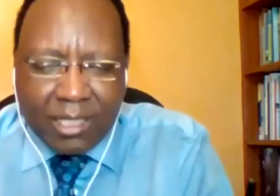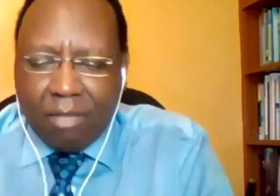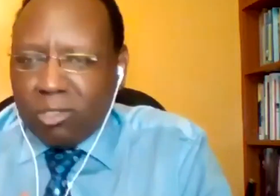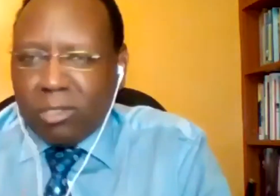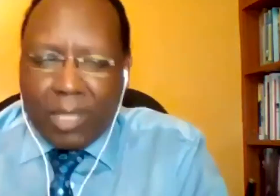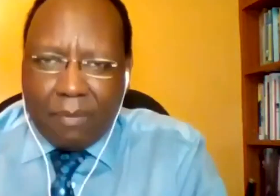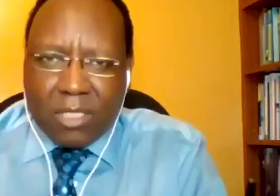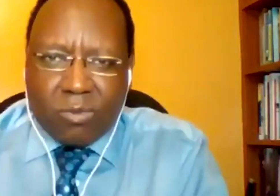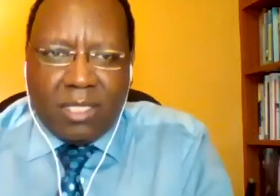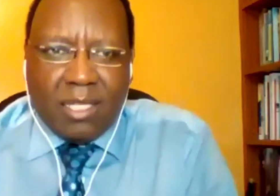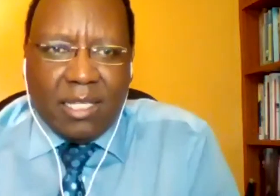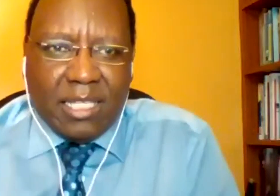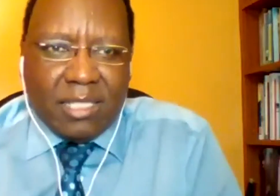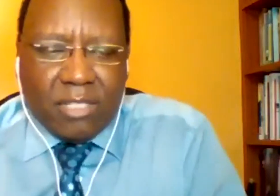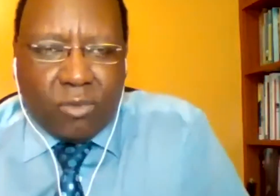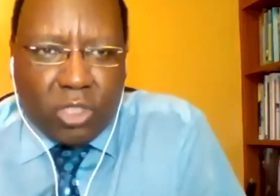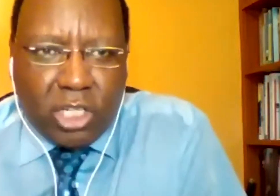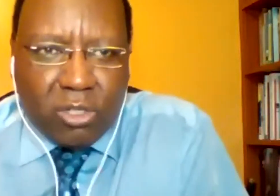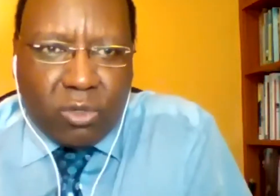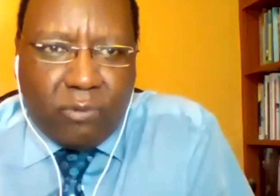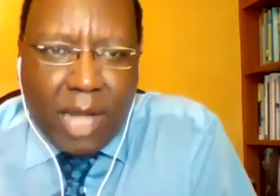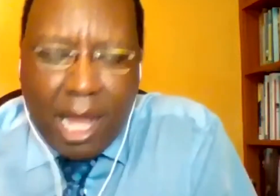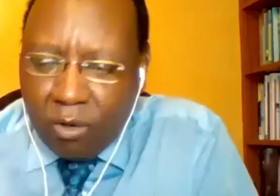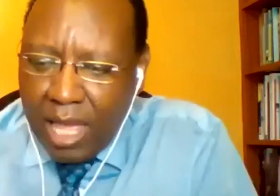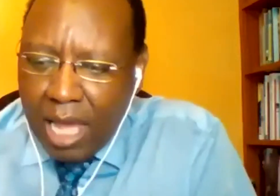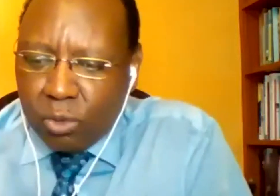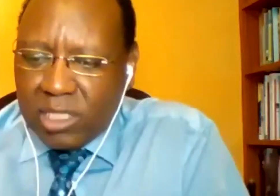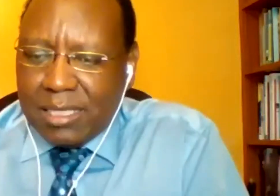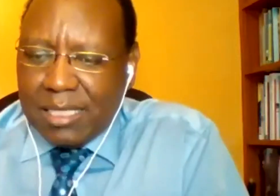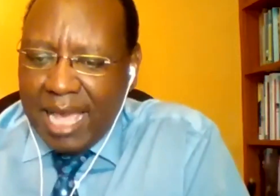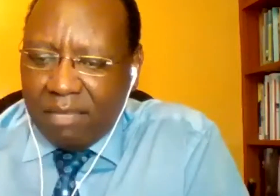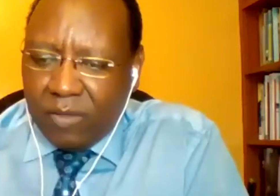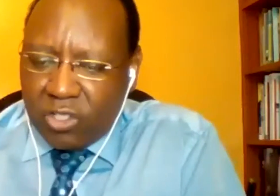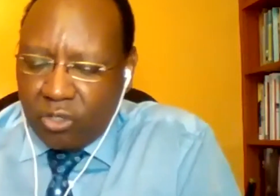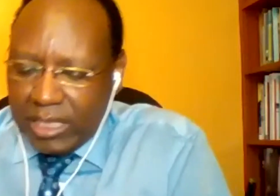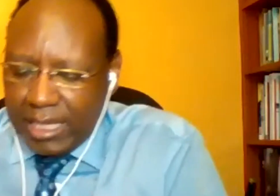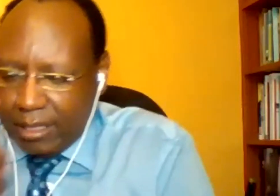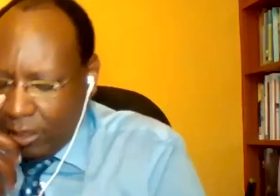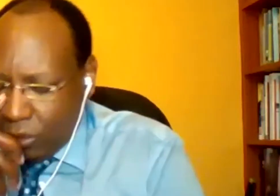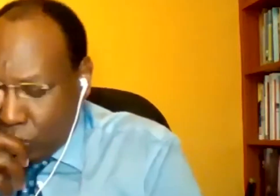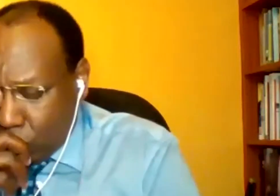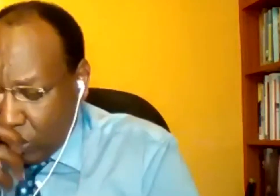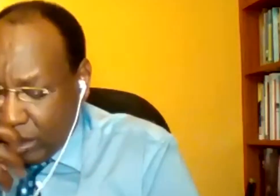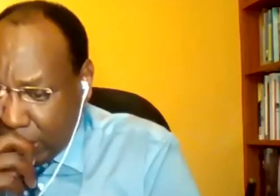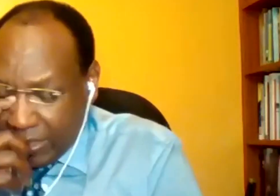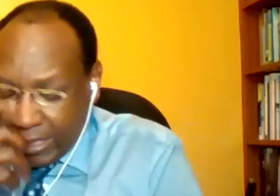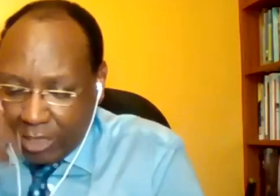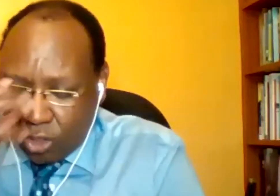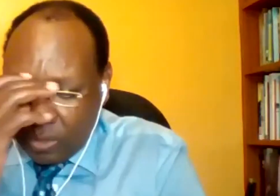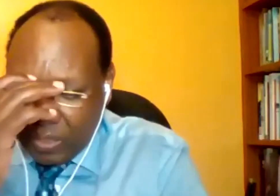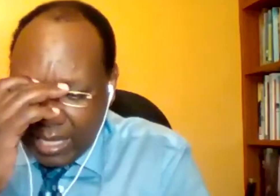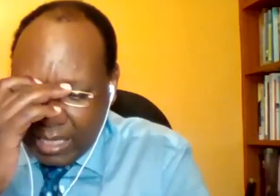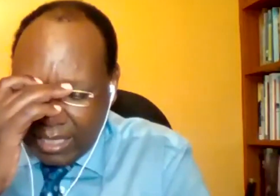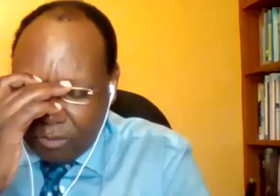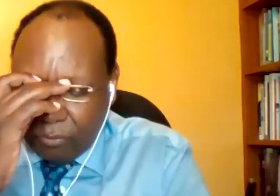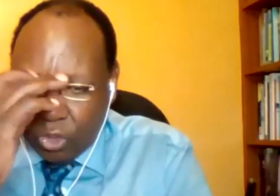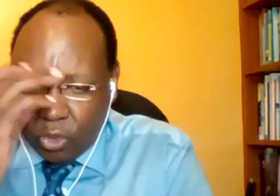And it's a quest that is ongoing. So what I'm going to be sharing, Richie, then